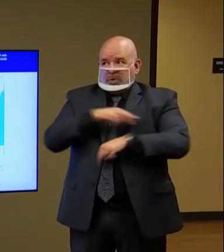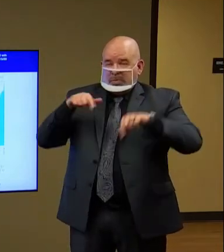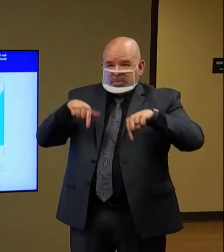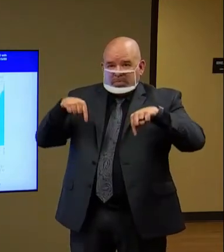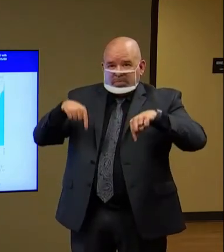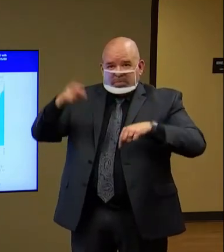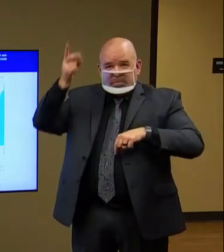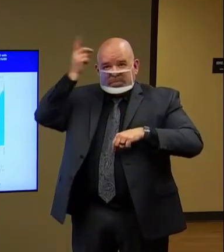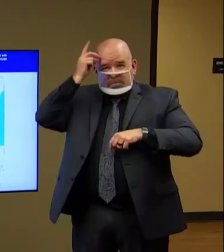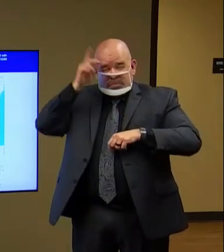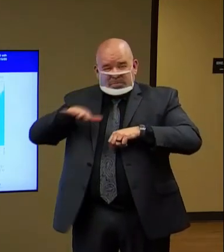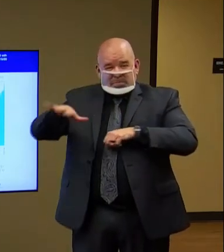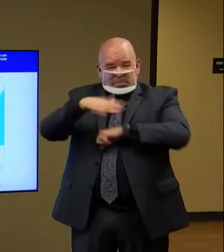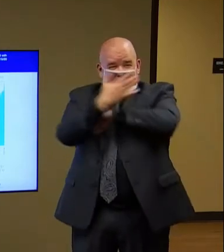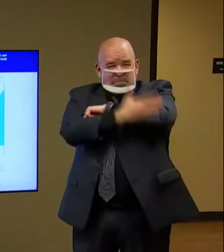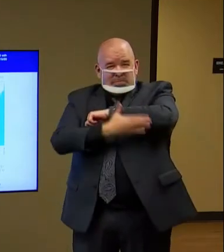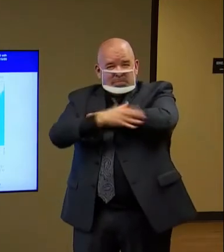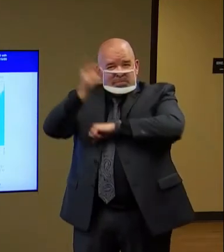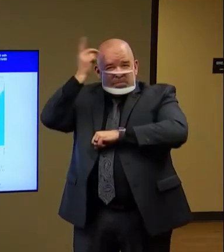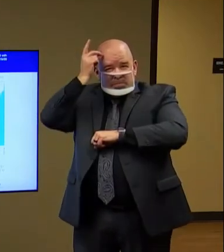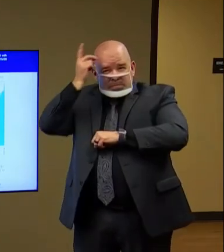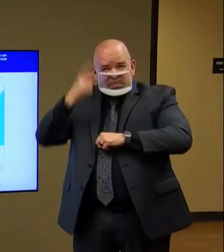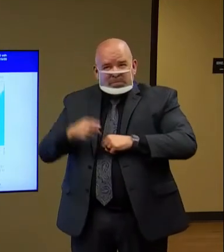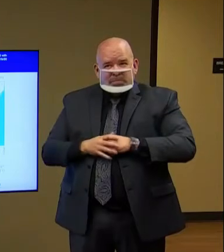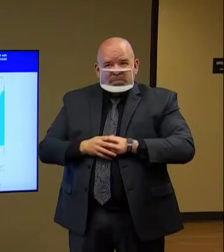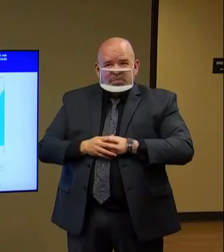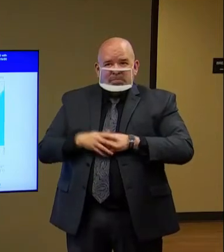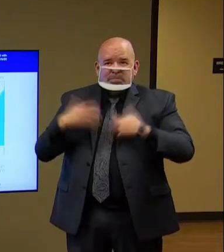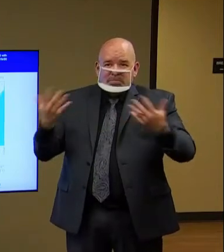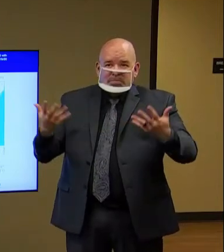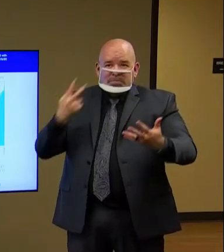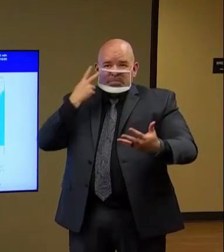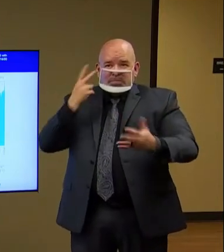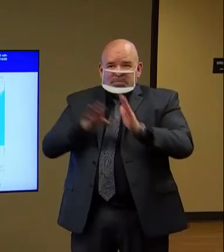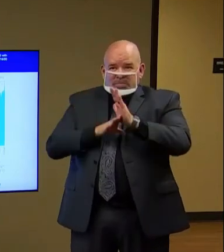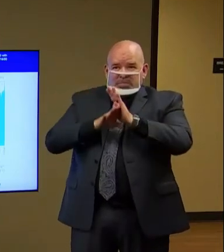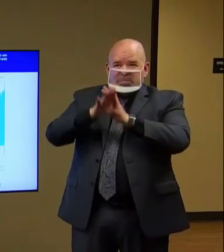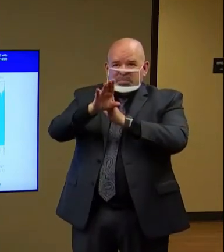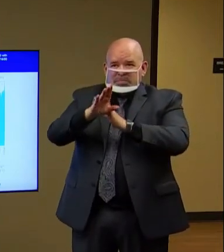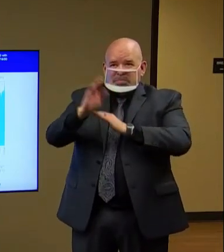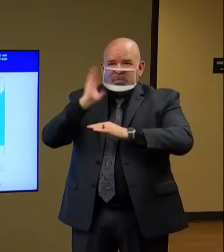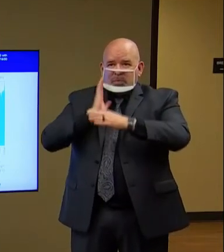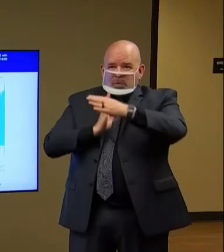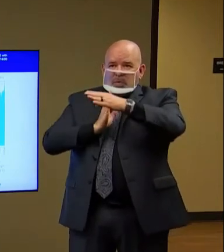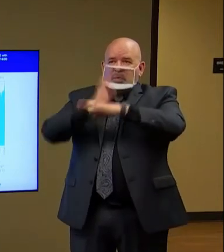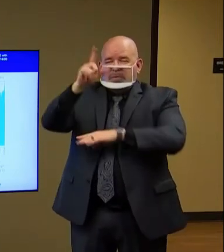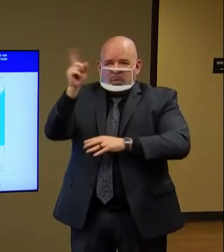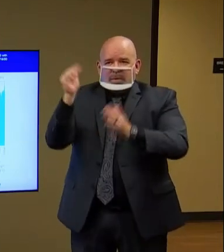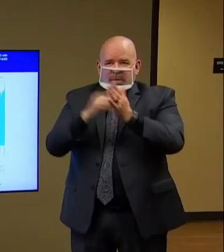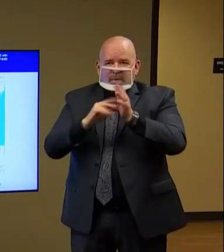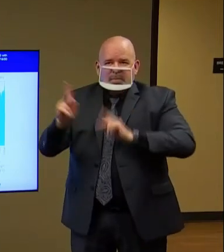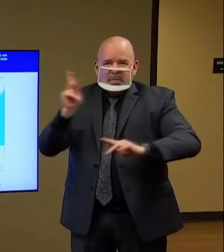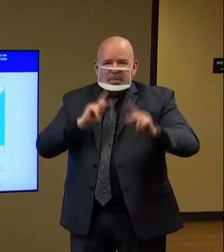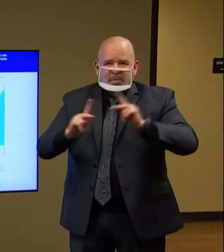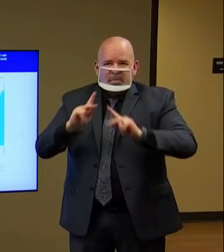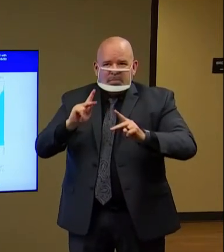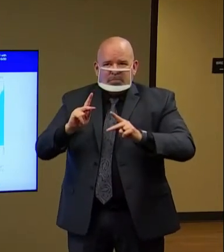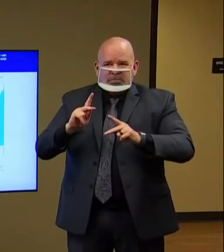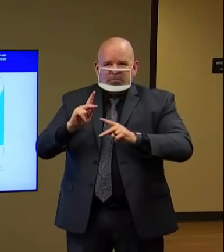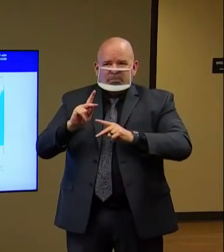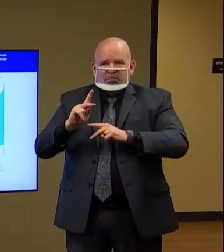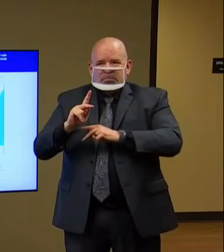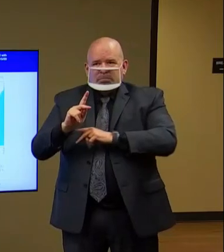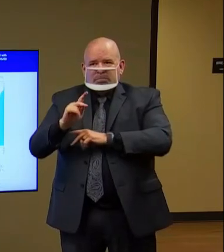and possibly reach over 1,000 hospitalized patients by December 29th. They predict